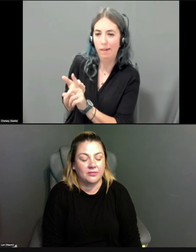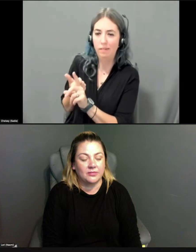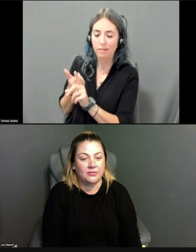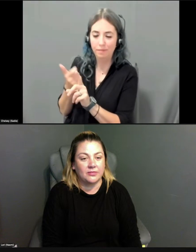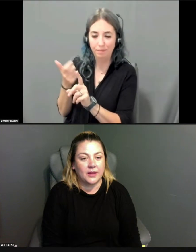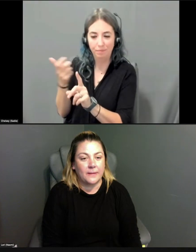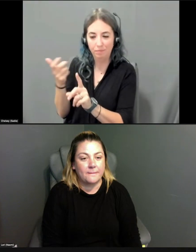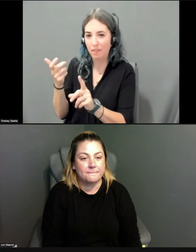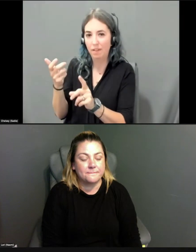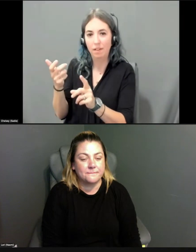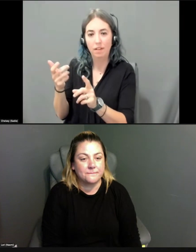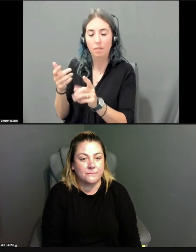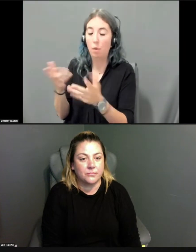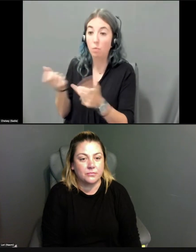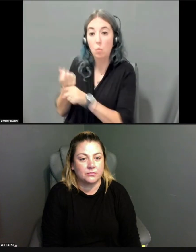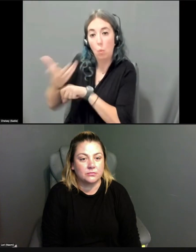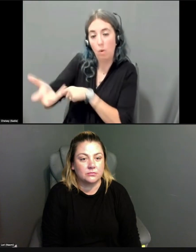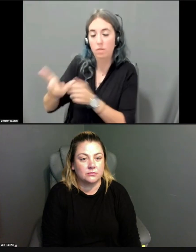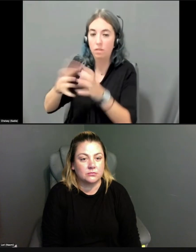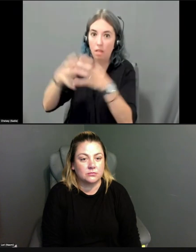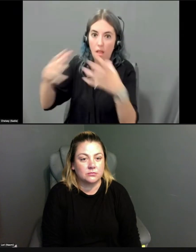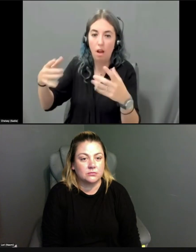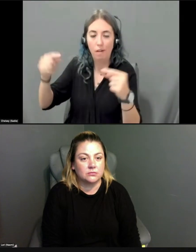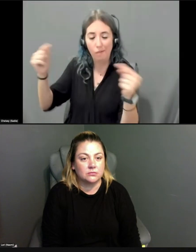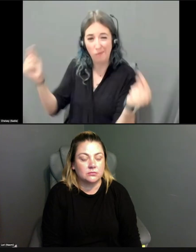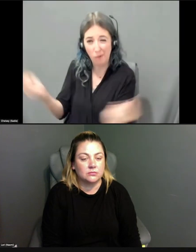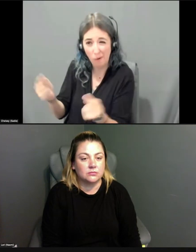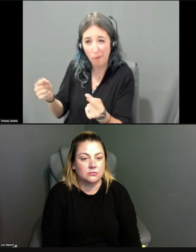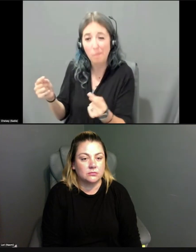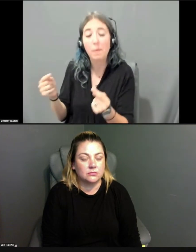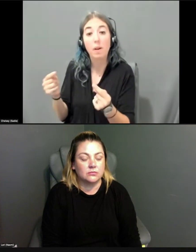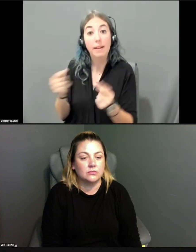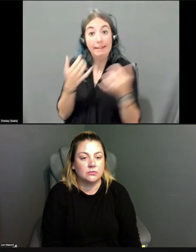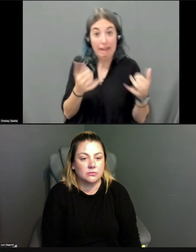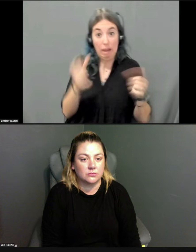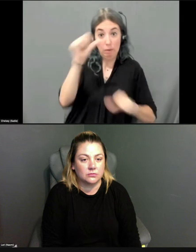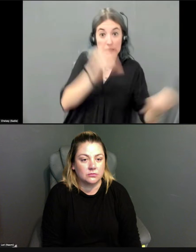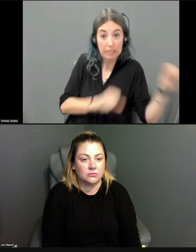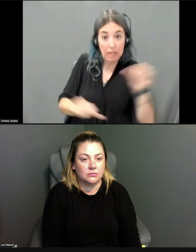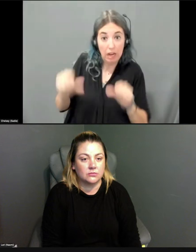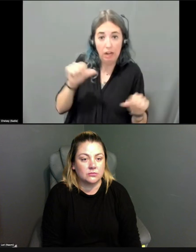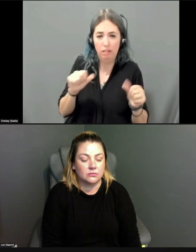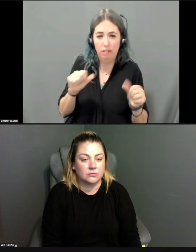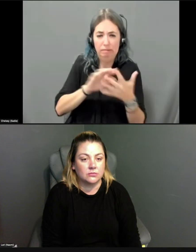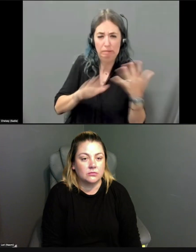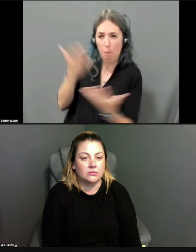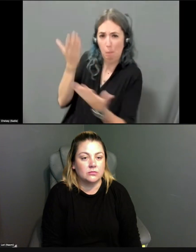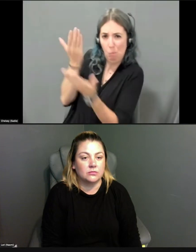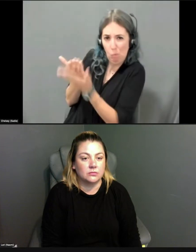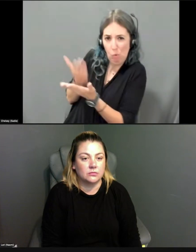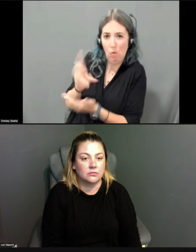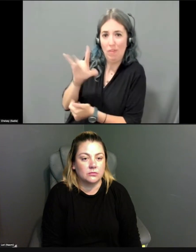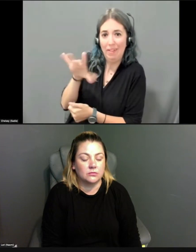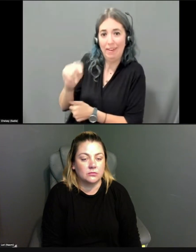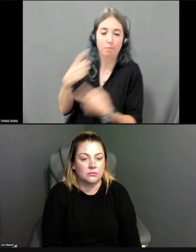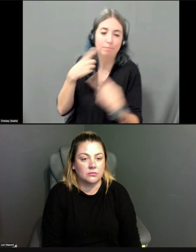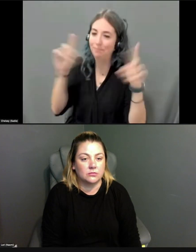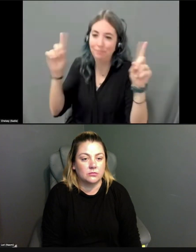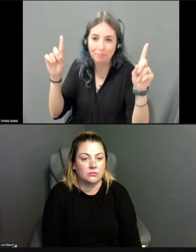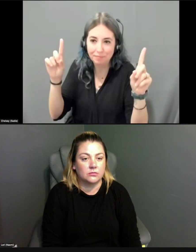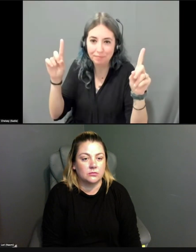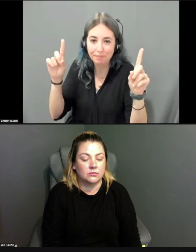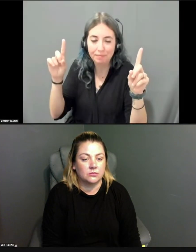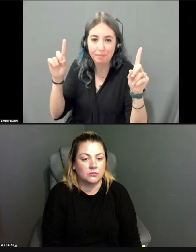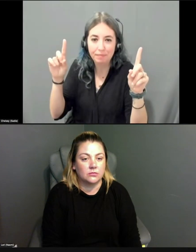to support the fact that dieting just doesn't work, is the reason why we are so easily drawn